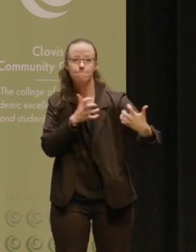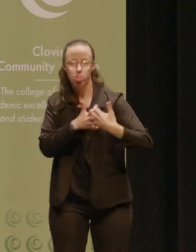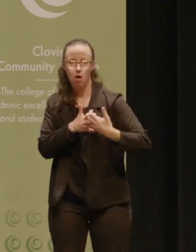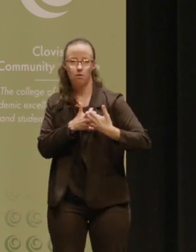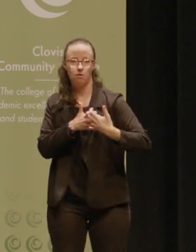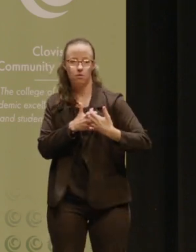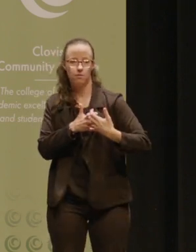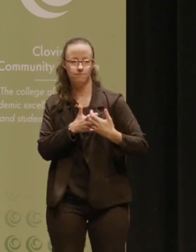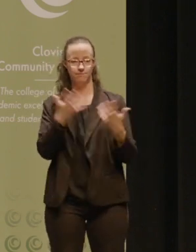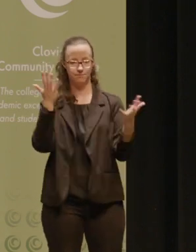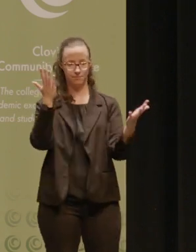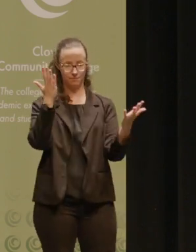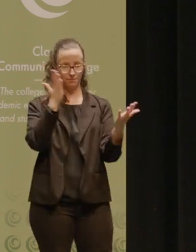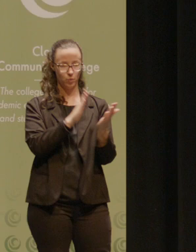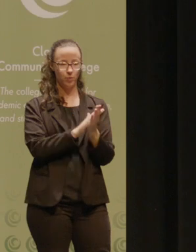Yes.